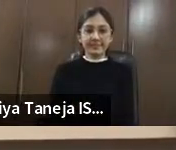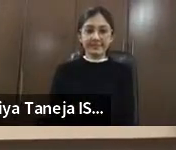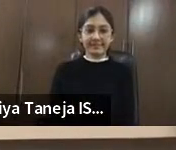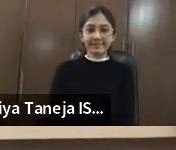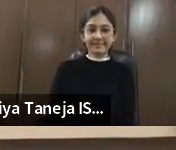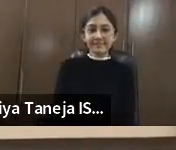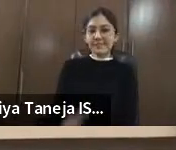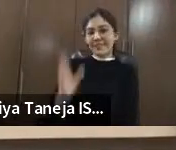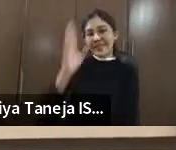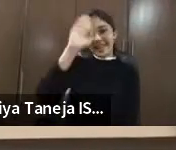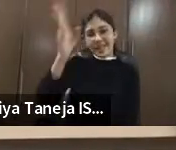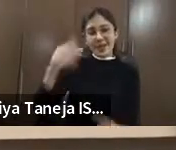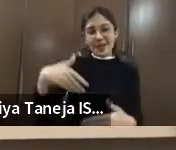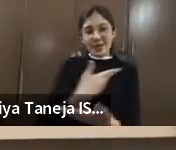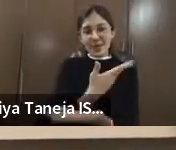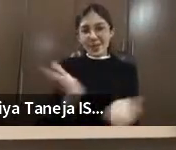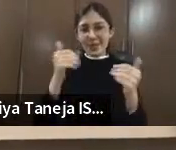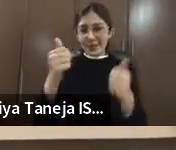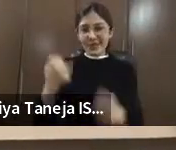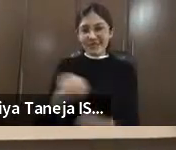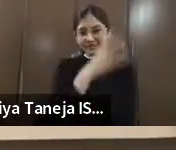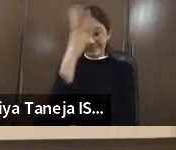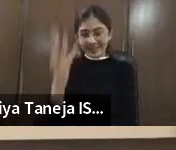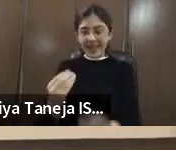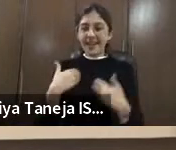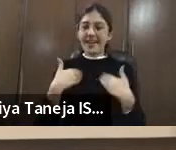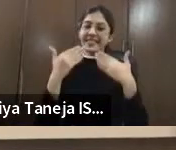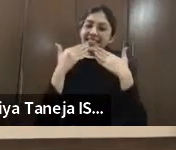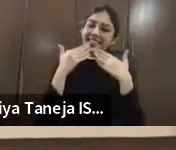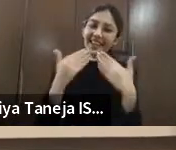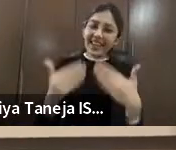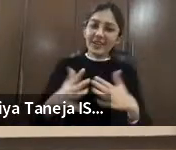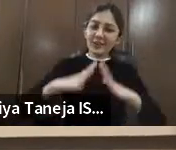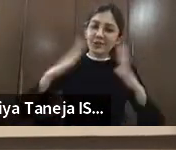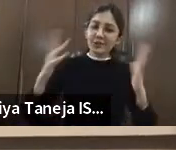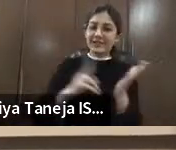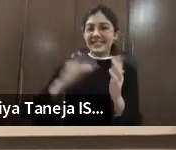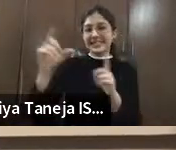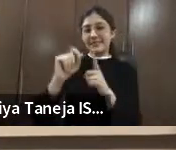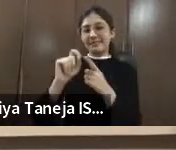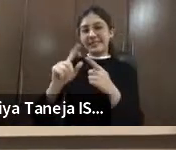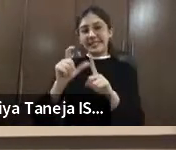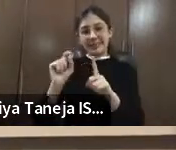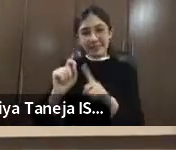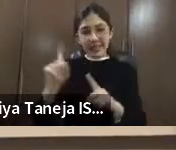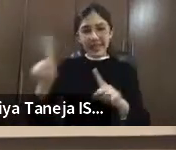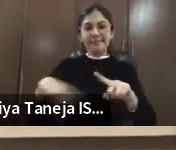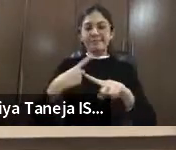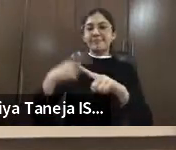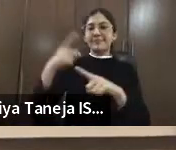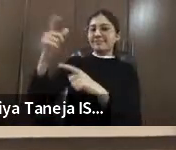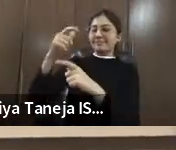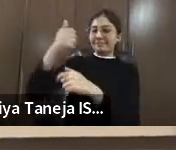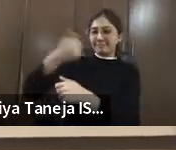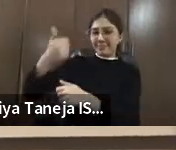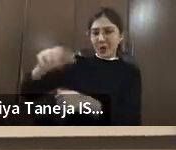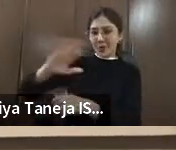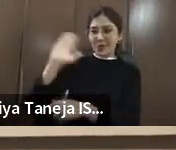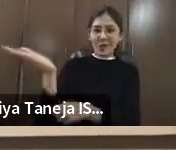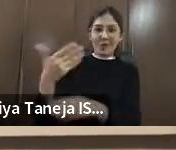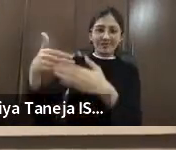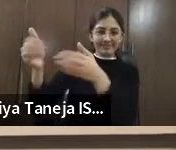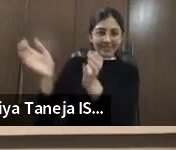Hello and good day to all of you. I just want to thank all of you at the NCPEDP and the jury and the selection committee for considering me for